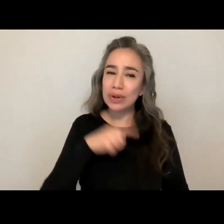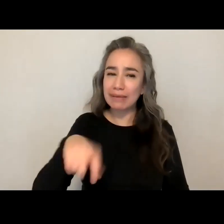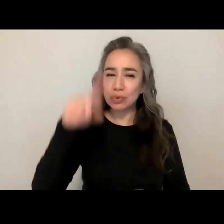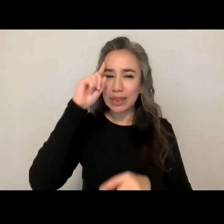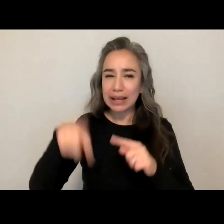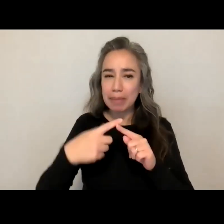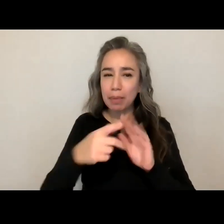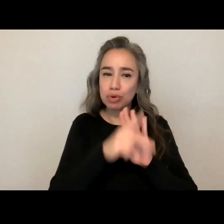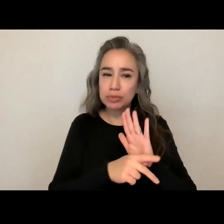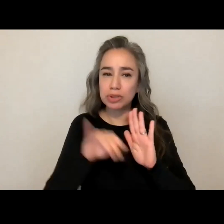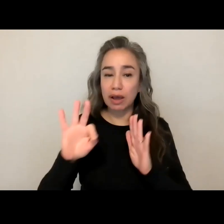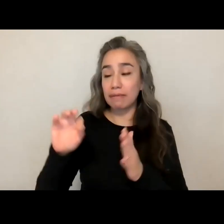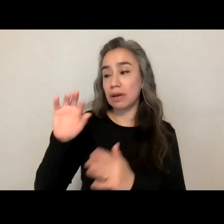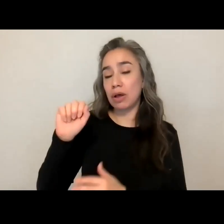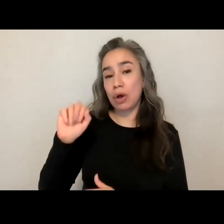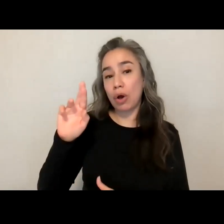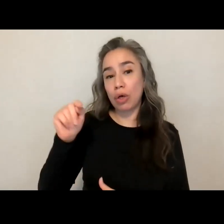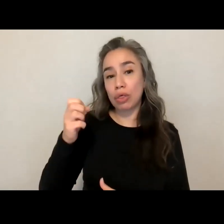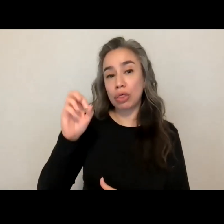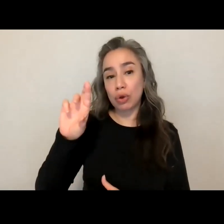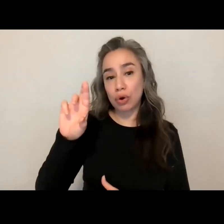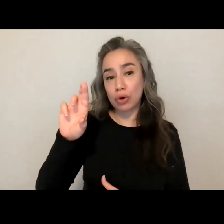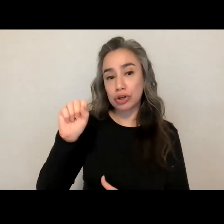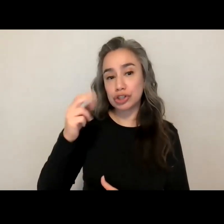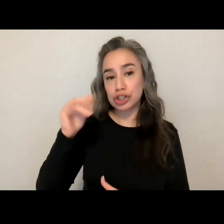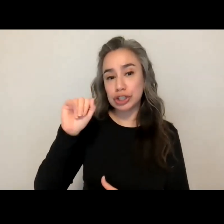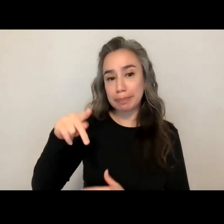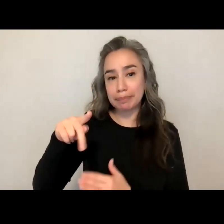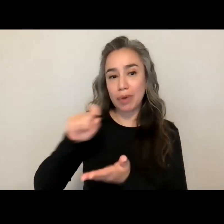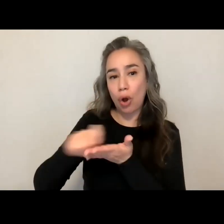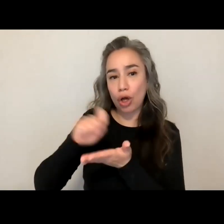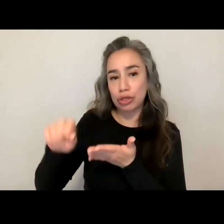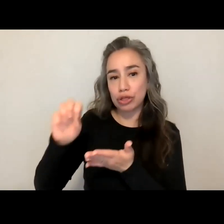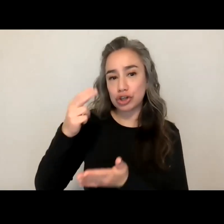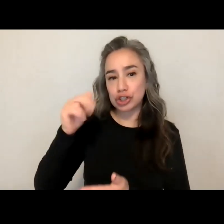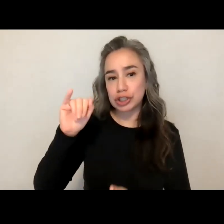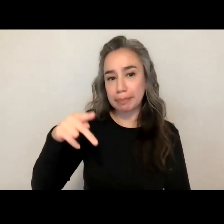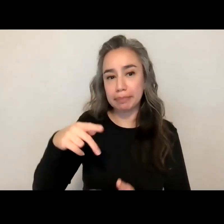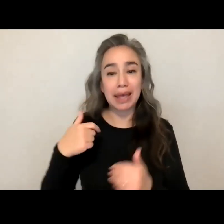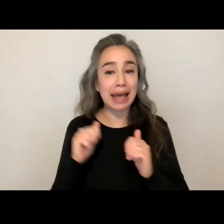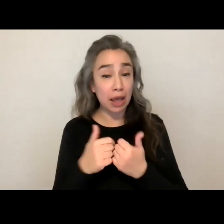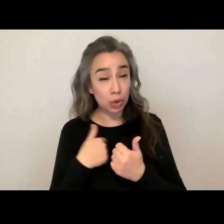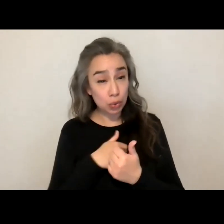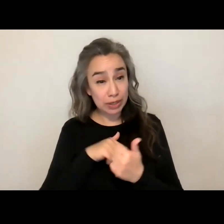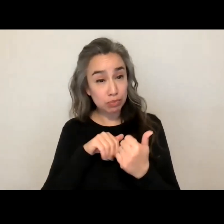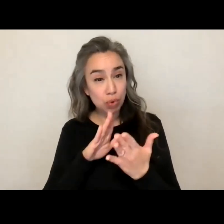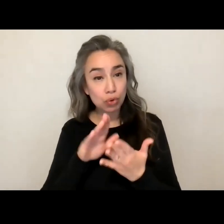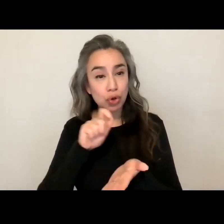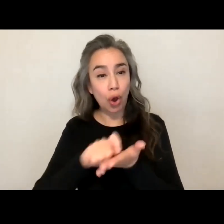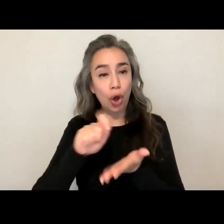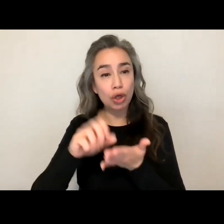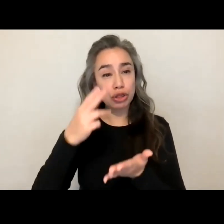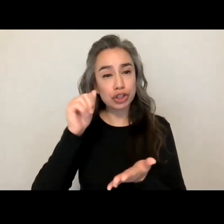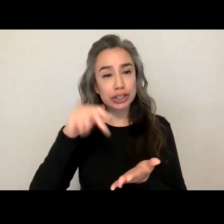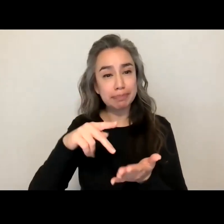and really expanding how we approach authorship in collaboration with